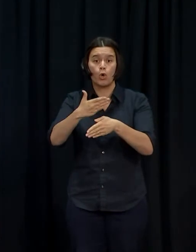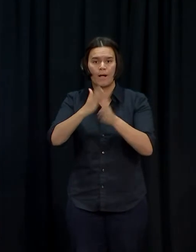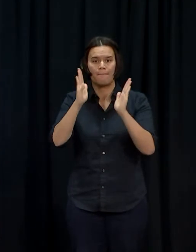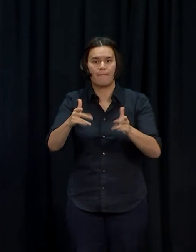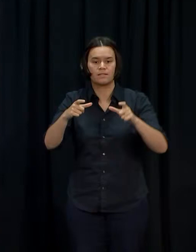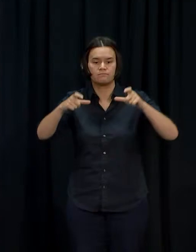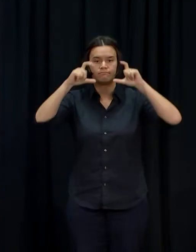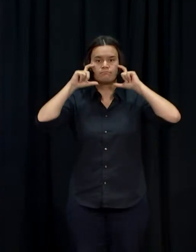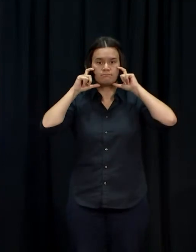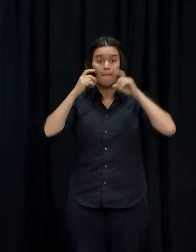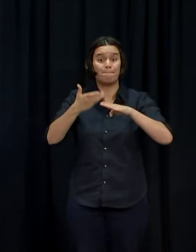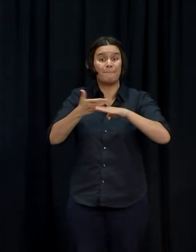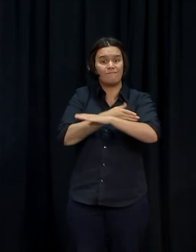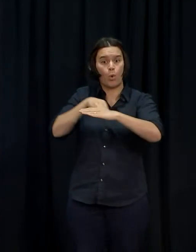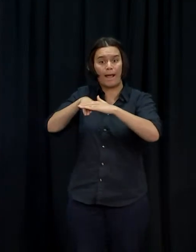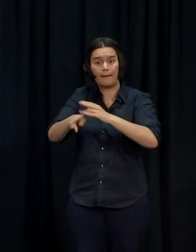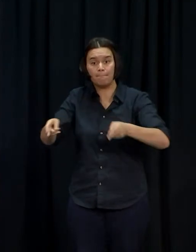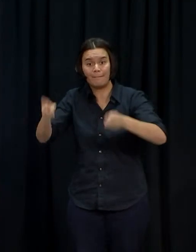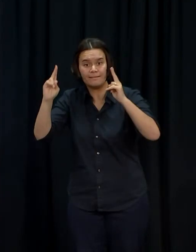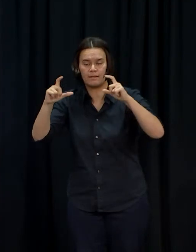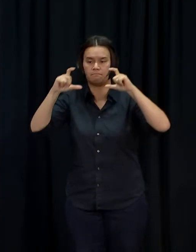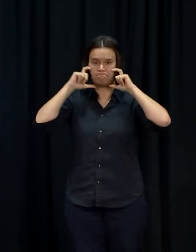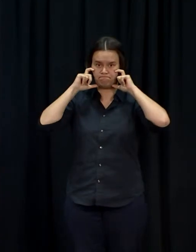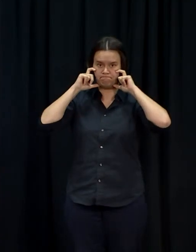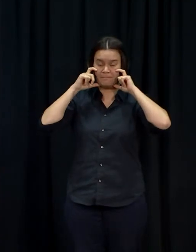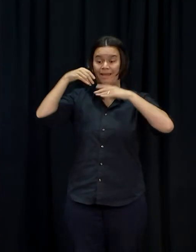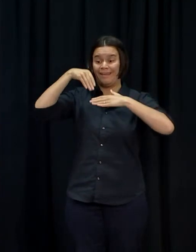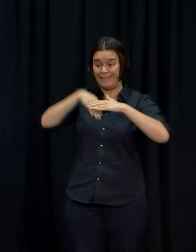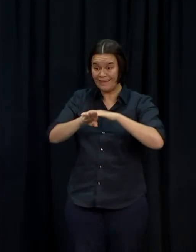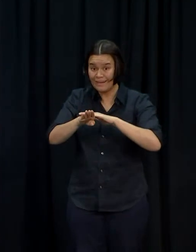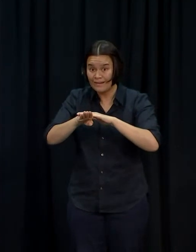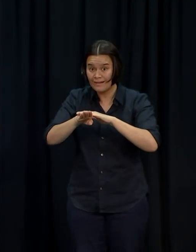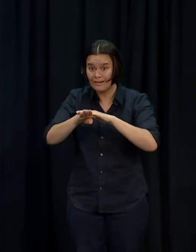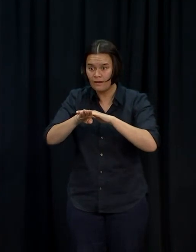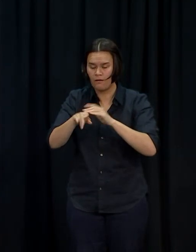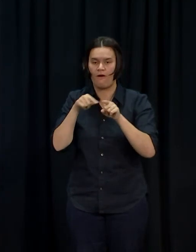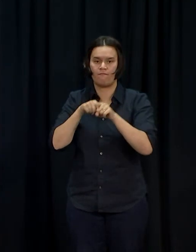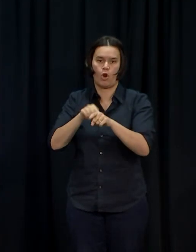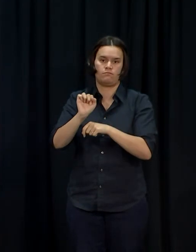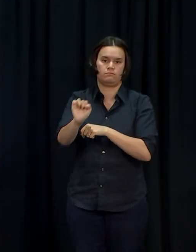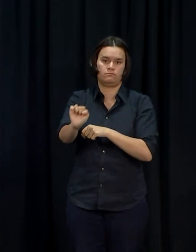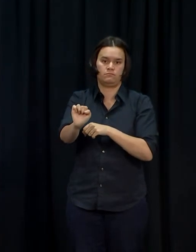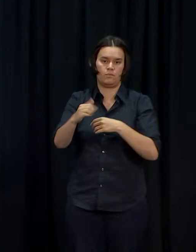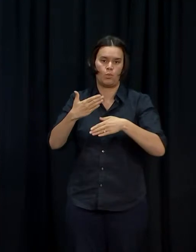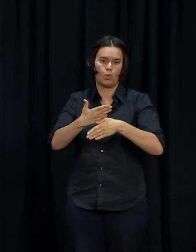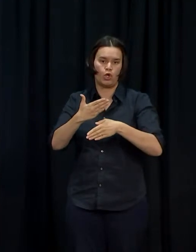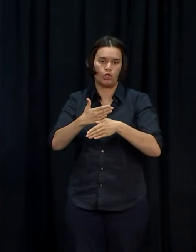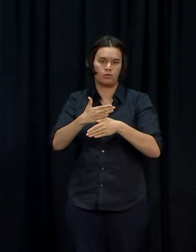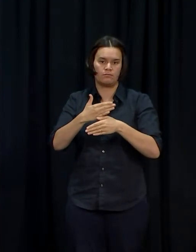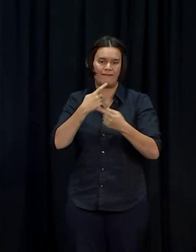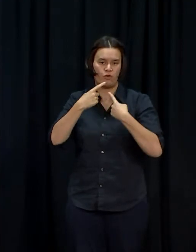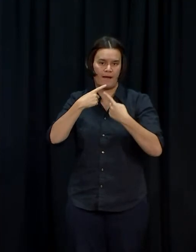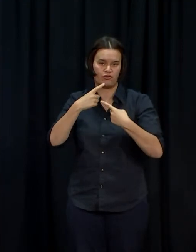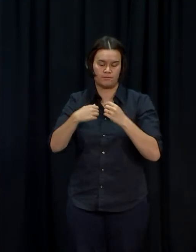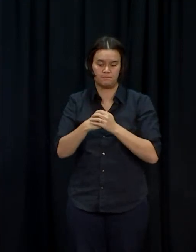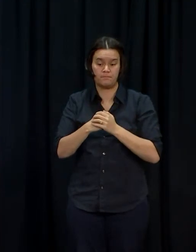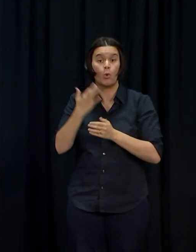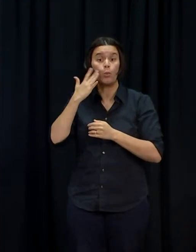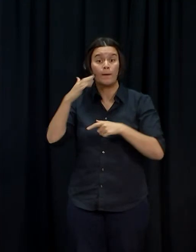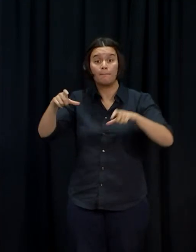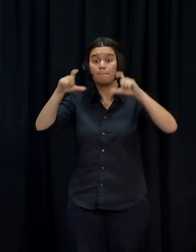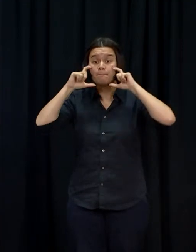any infection prevention and control protocols at work. When the mask is removed, for example, for eating and